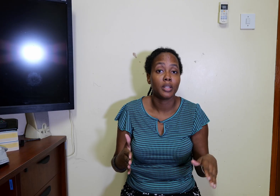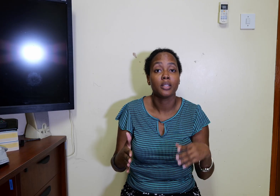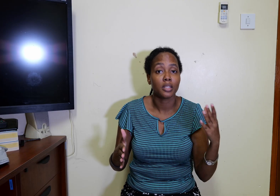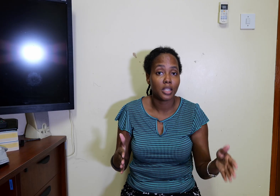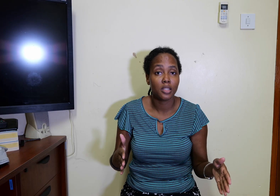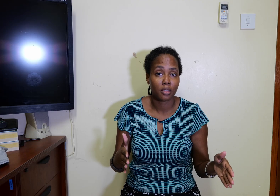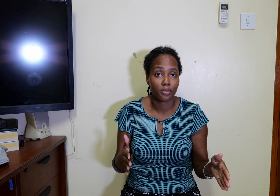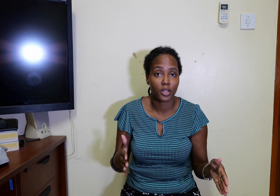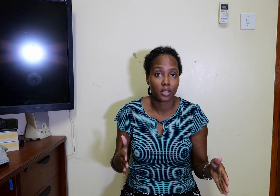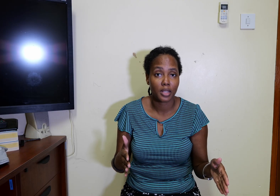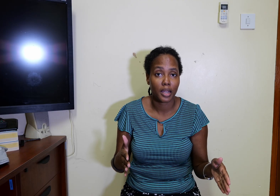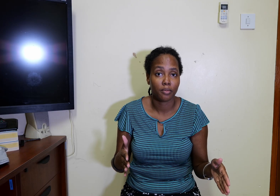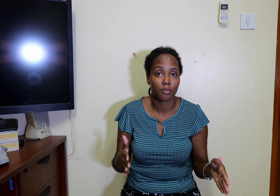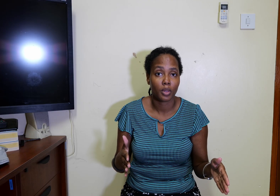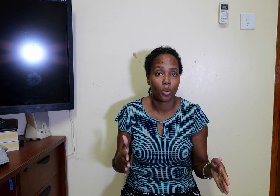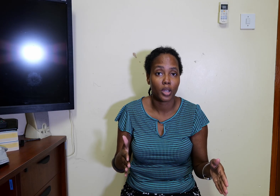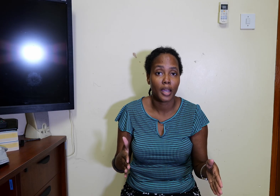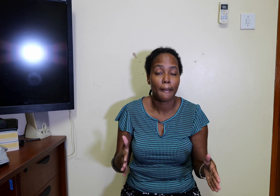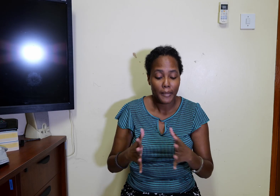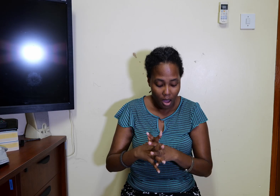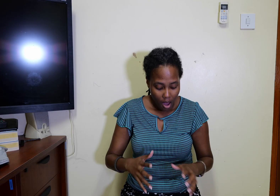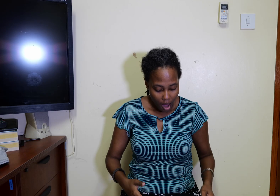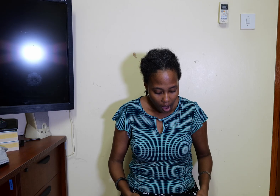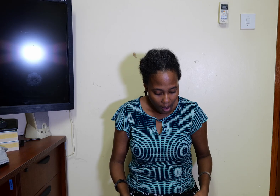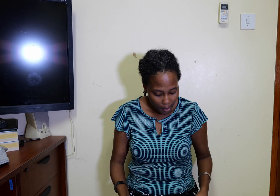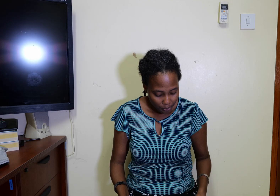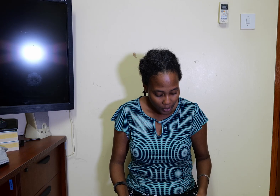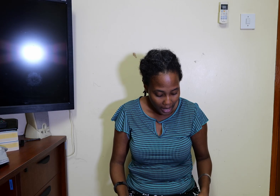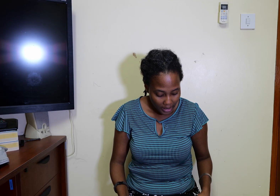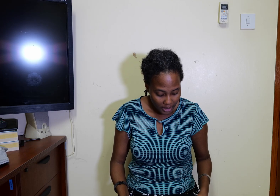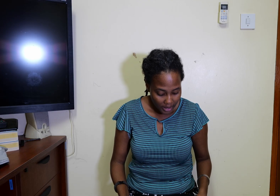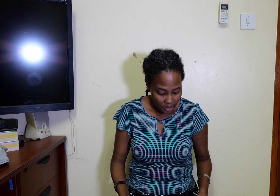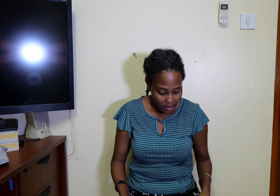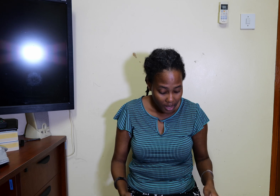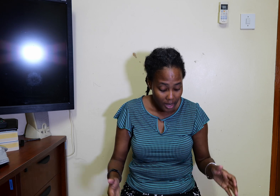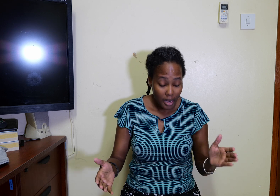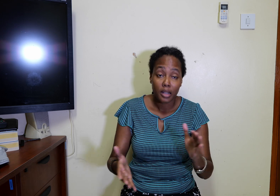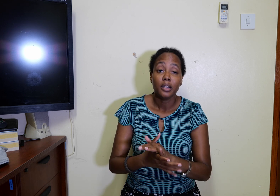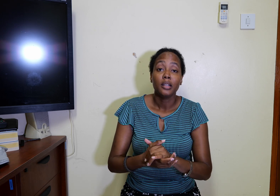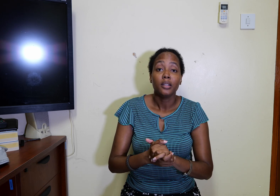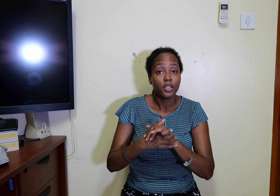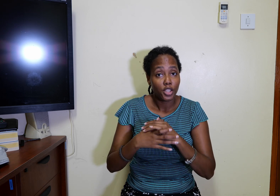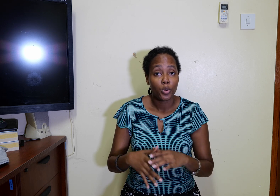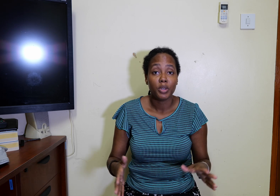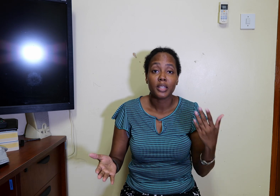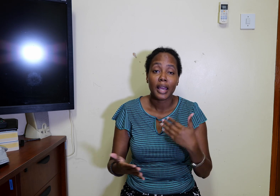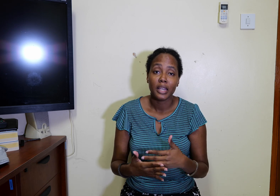repeats, it's easier for you to sign. Okay. And as I said, she repeats "I